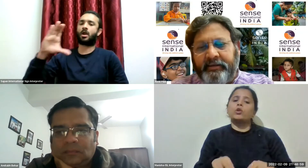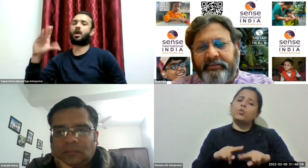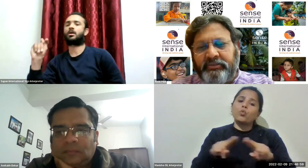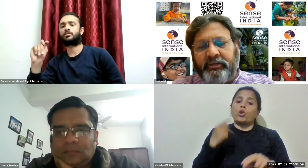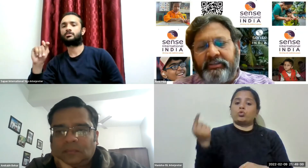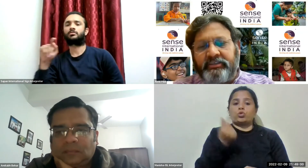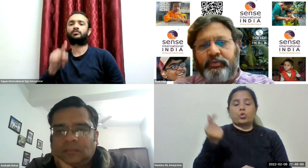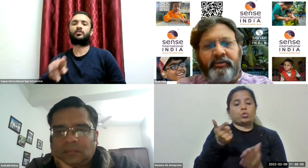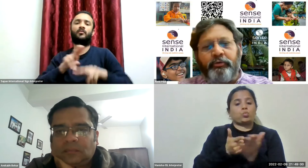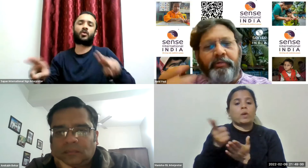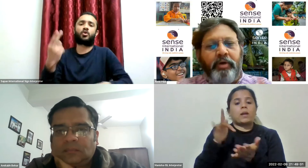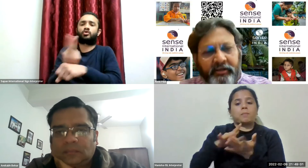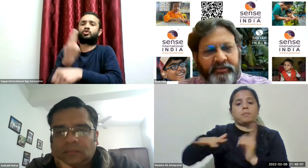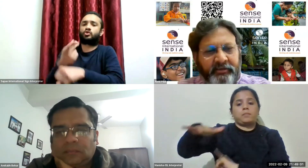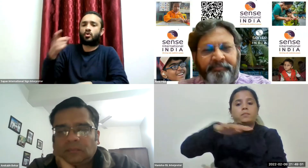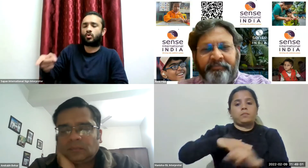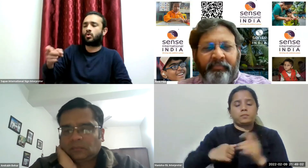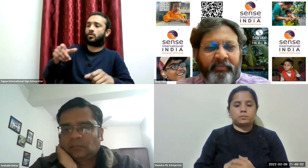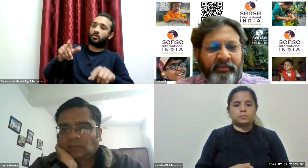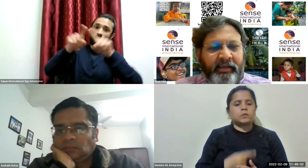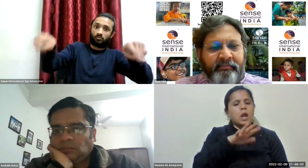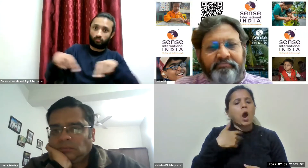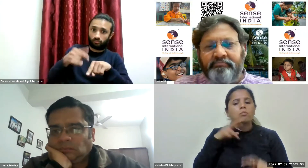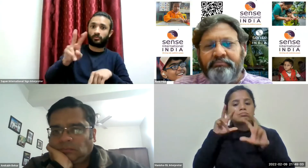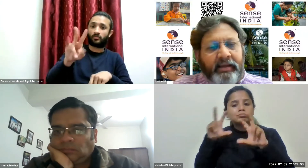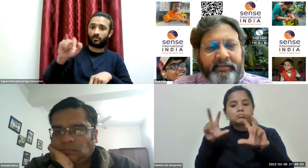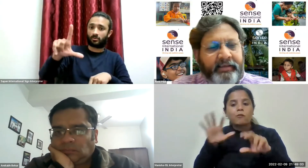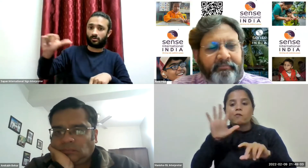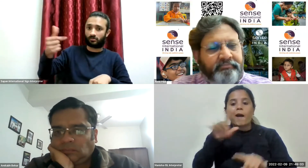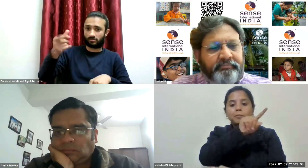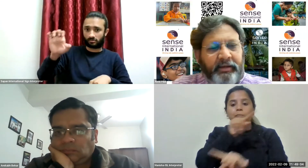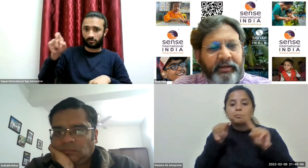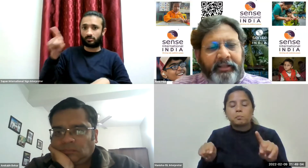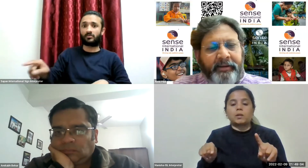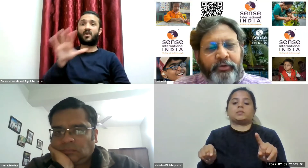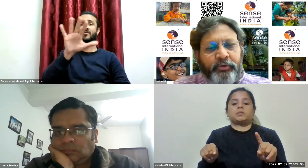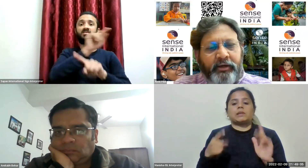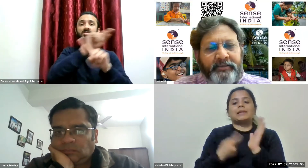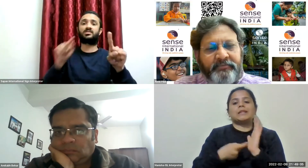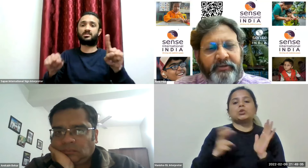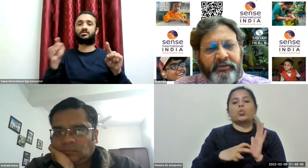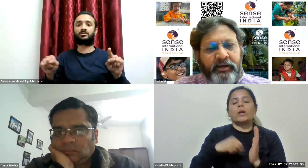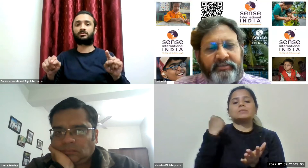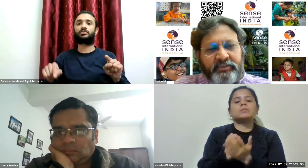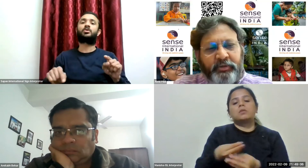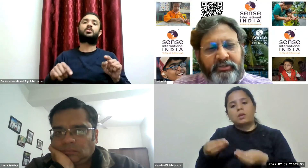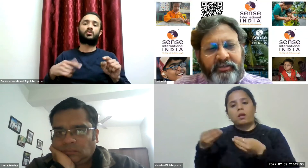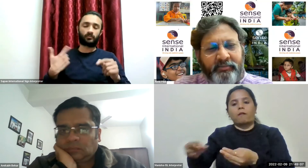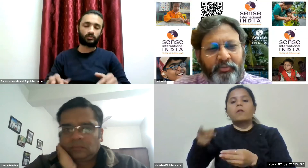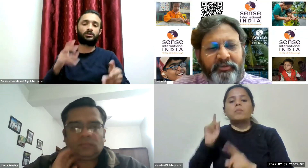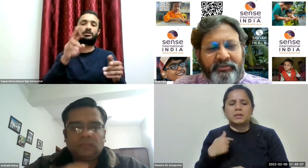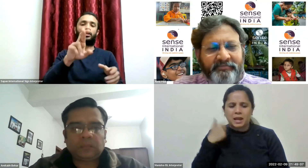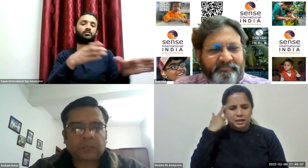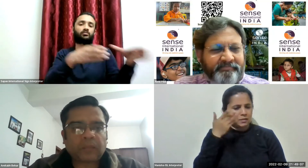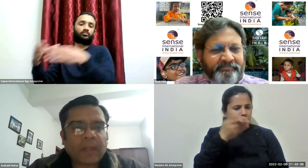with disabilities. So it's question of how do we monitor. And I think, Amitabh Bhai, you are best fitted to answer this